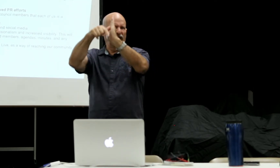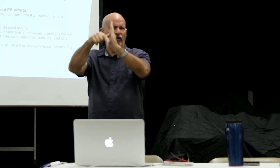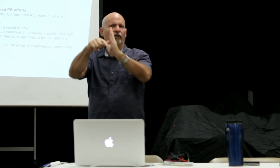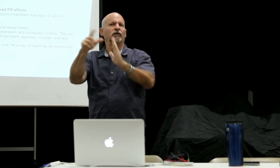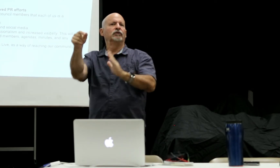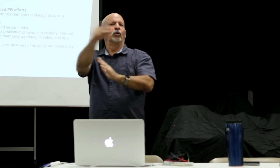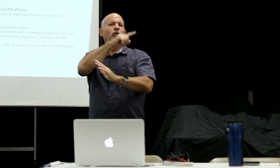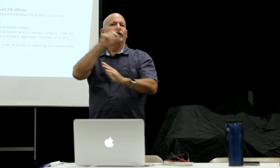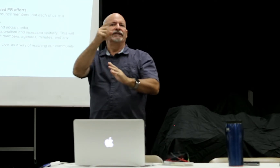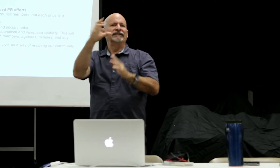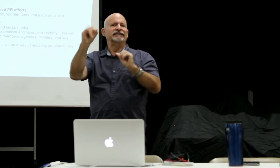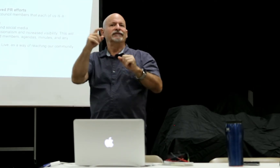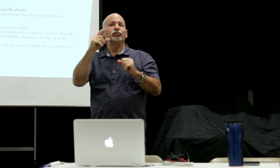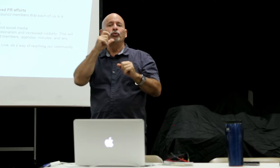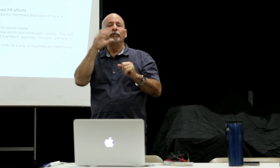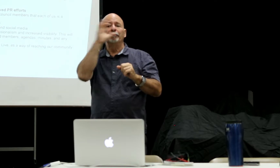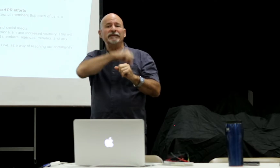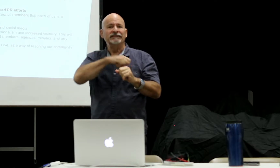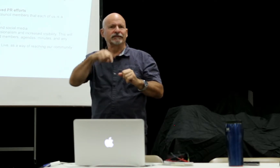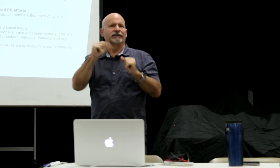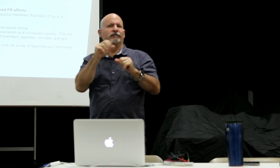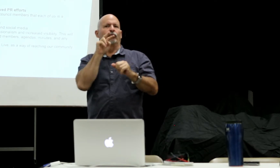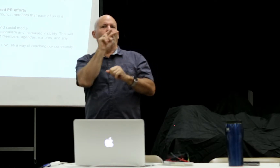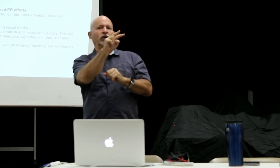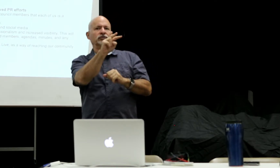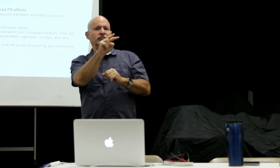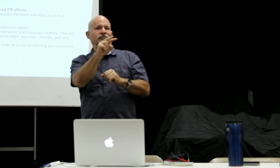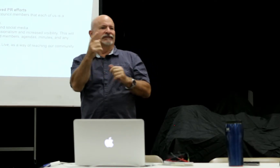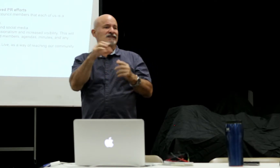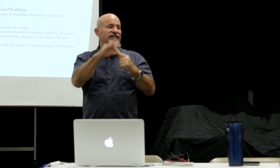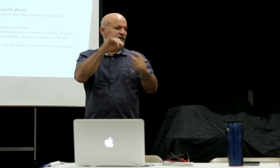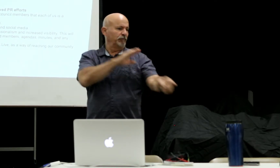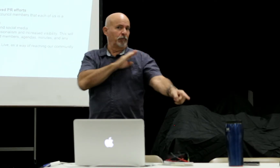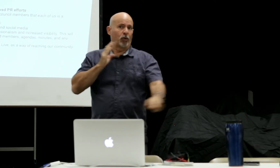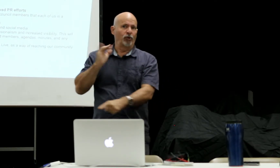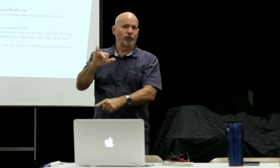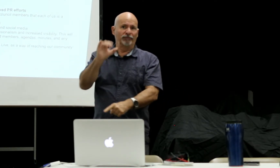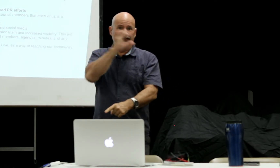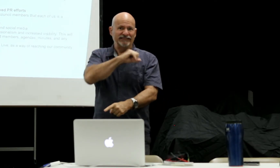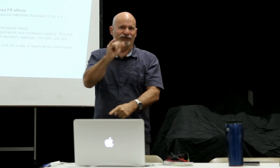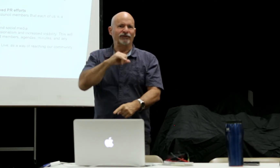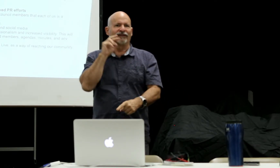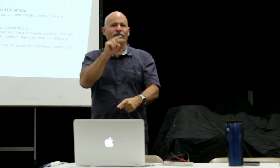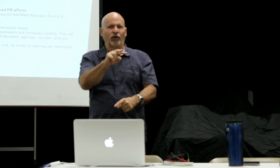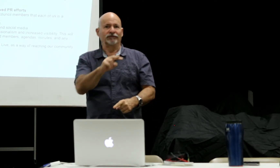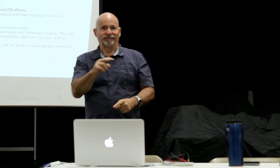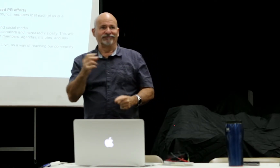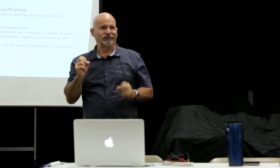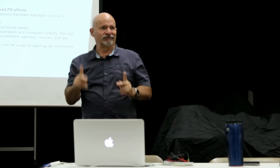YouTube later. And so anyone who's not able to come today is able to watch that on YouTube.